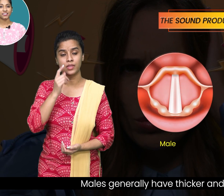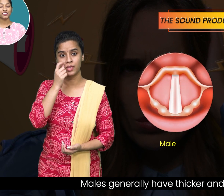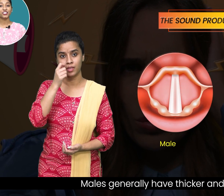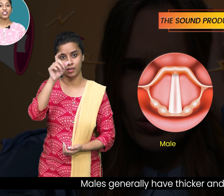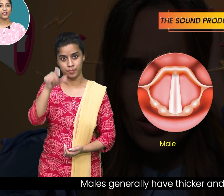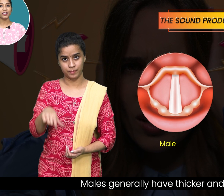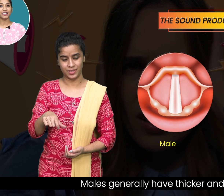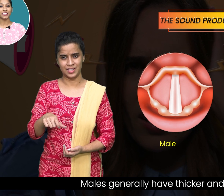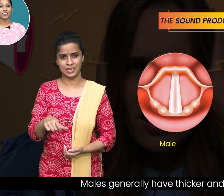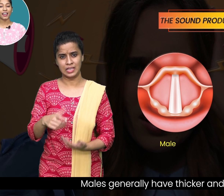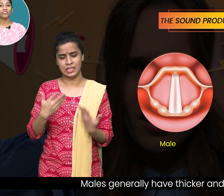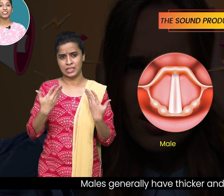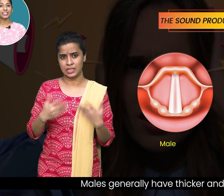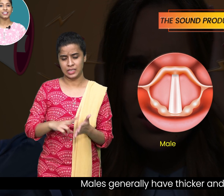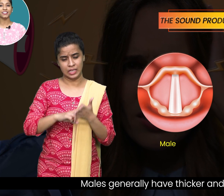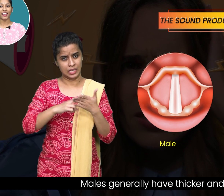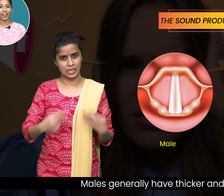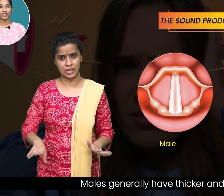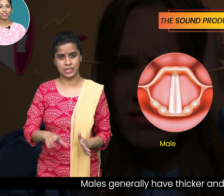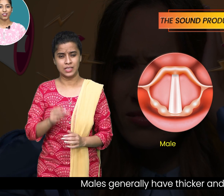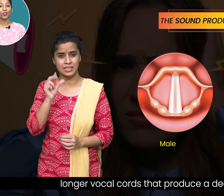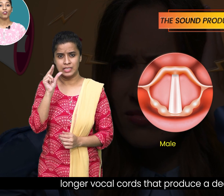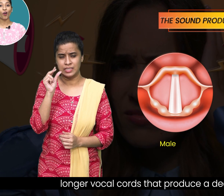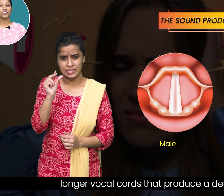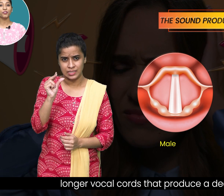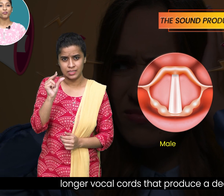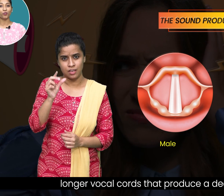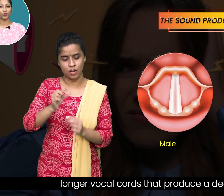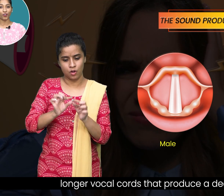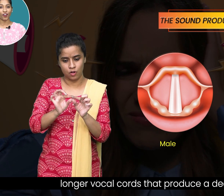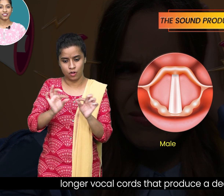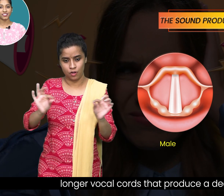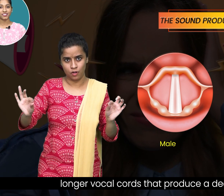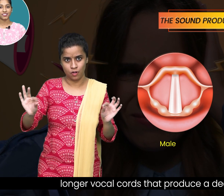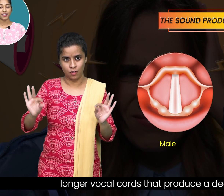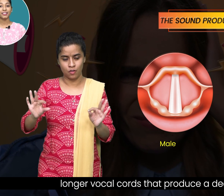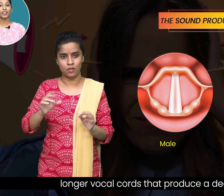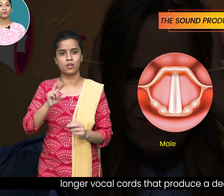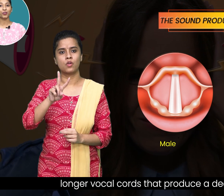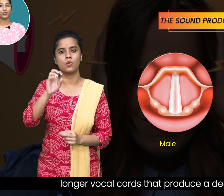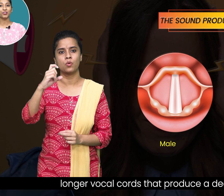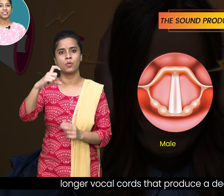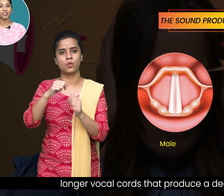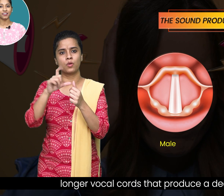Males generally have thicker and longer vocal cords